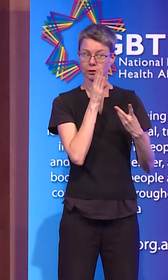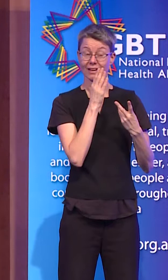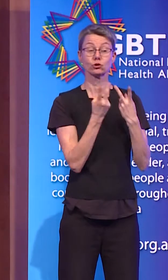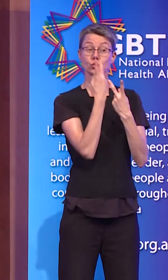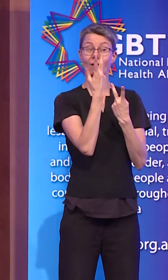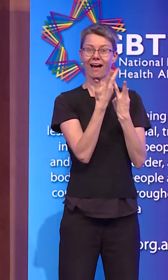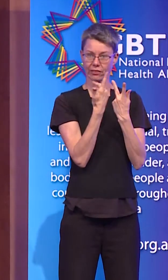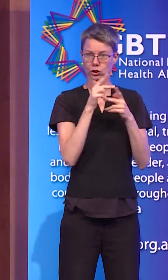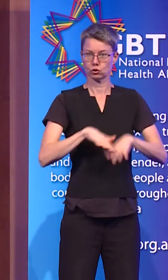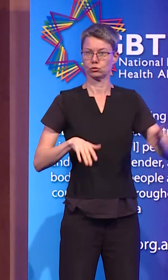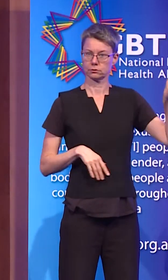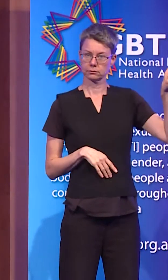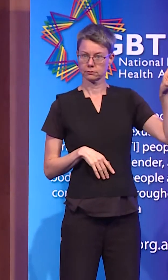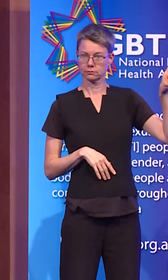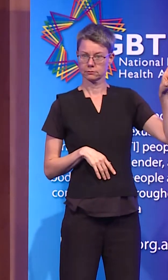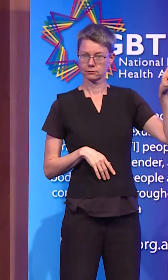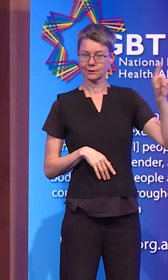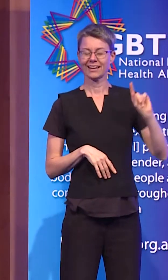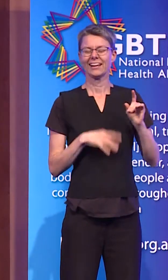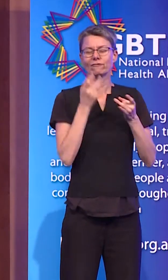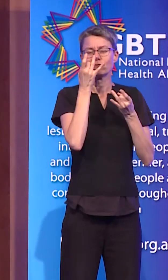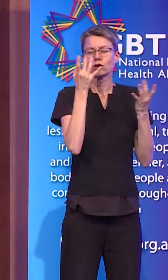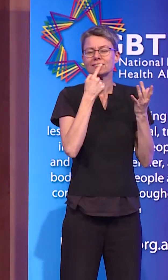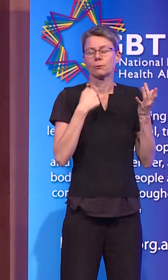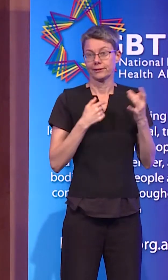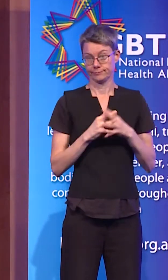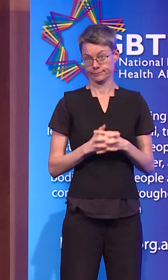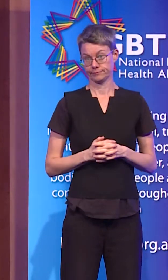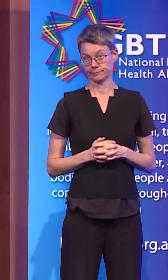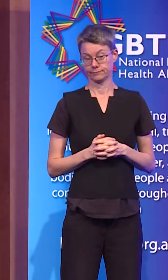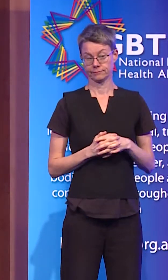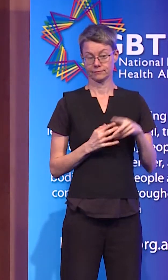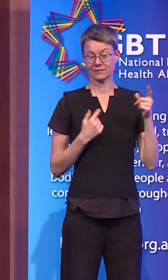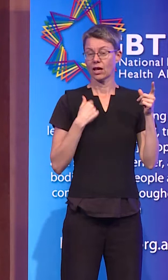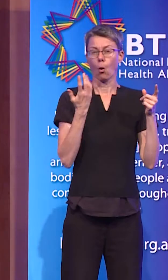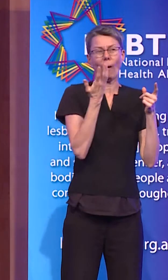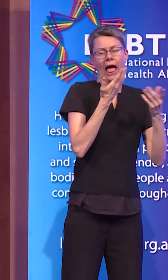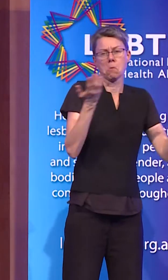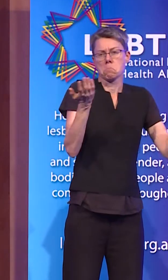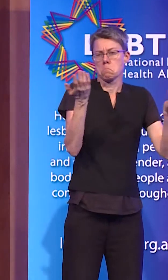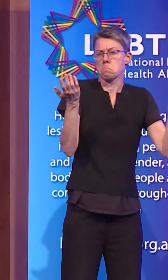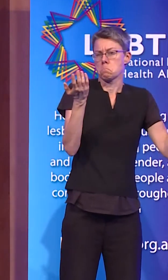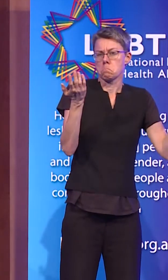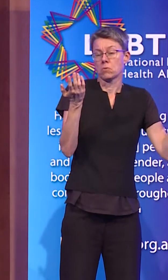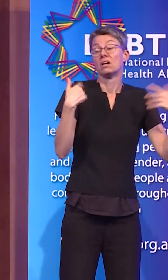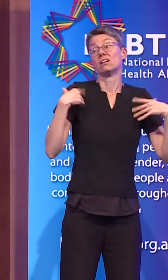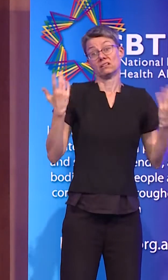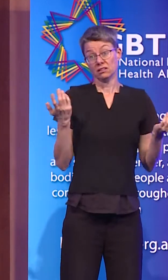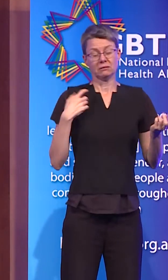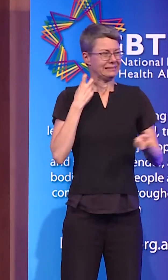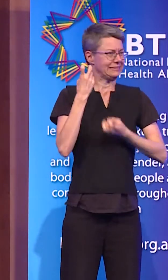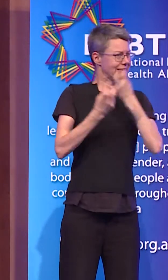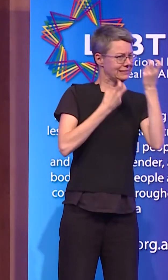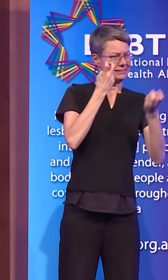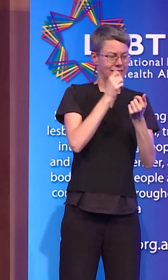children. This is something he also neglected to tell me. He said he didn't know where they were, so the film again tracks my journey as I